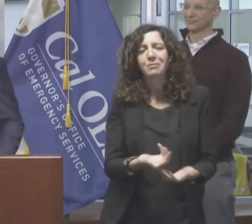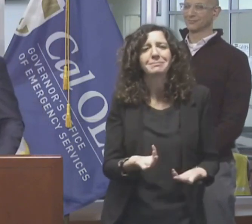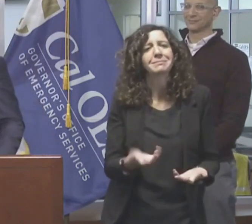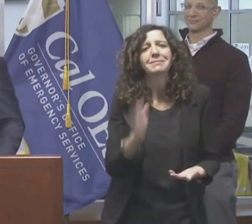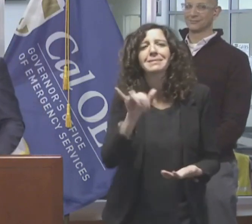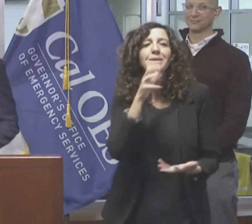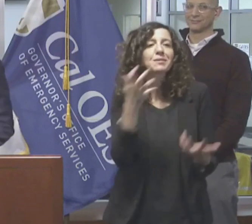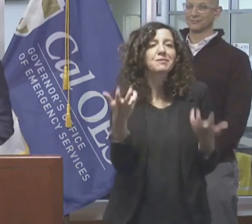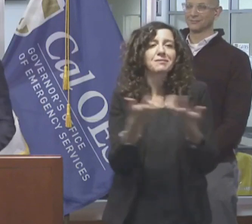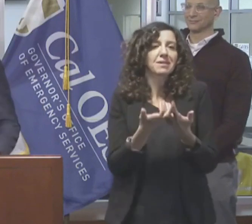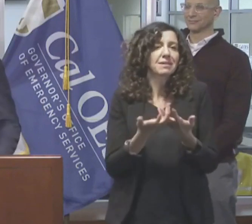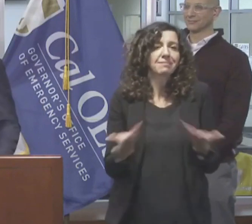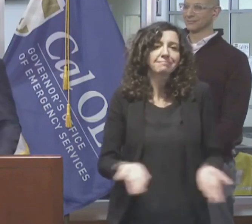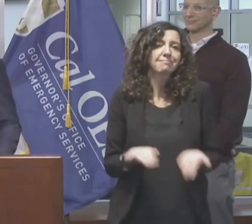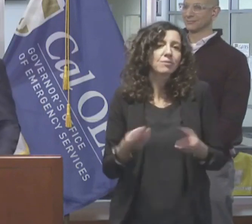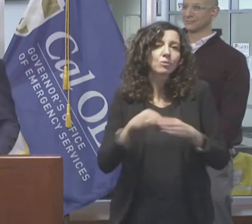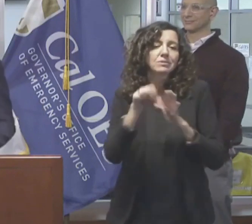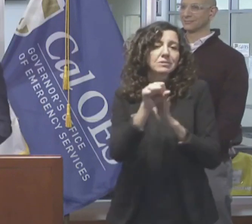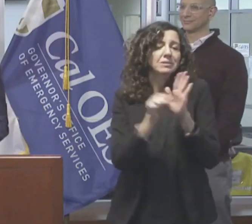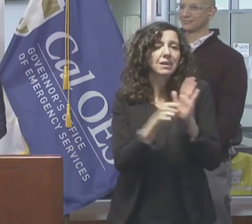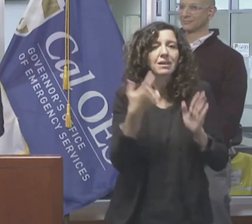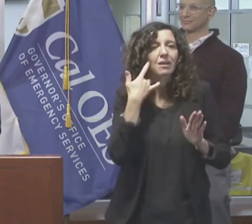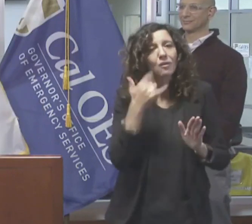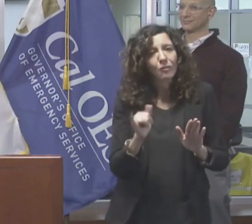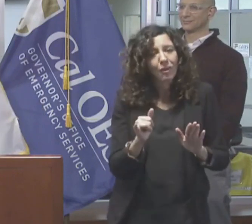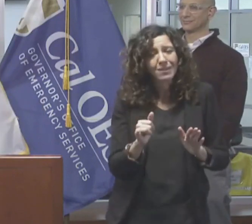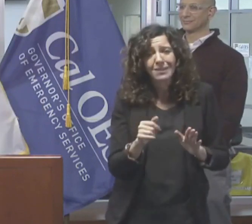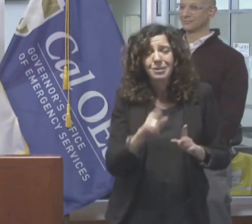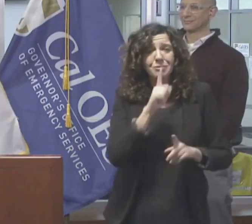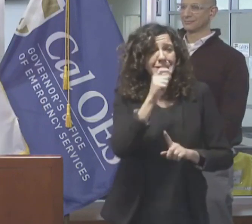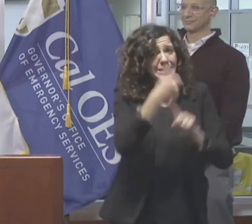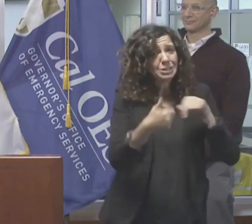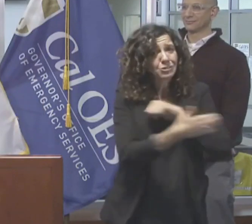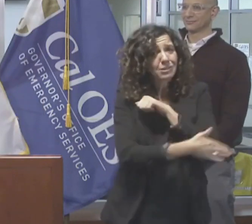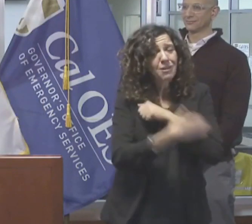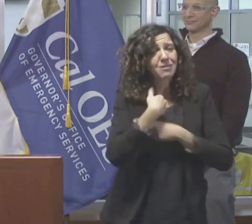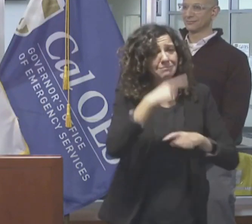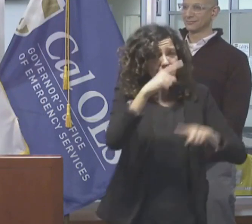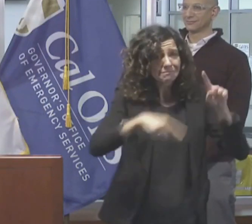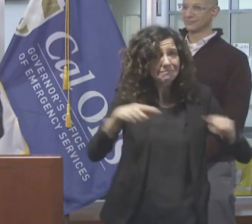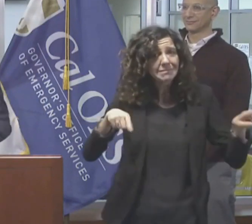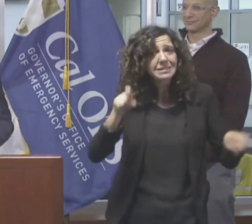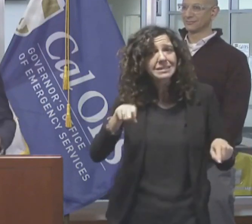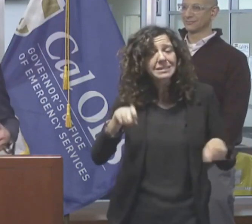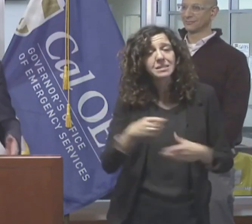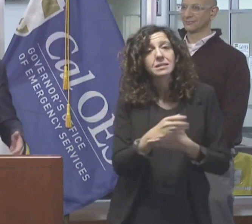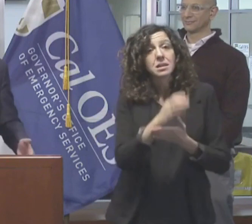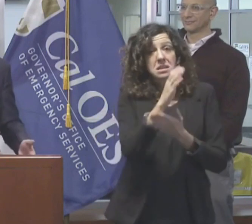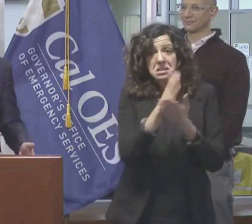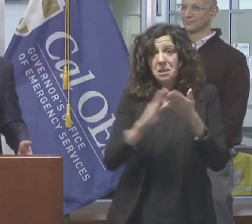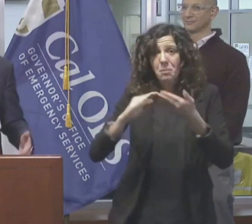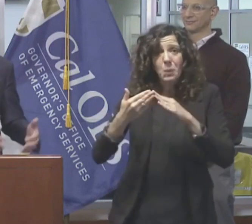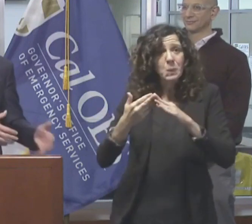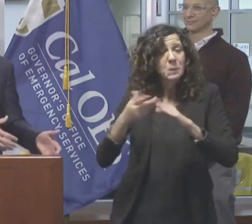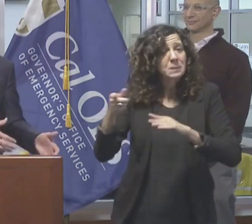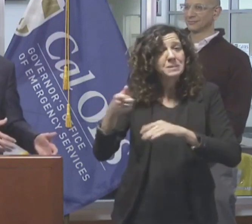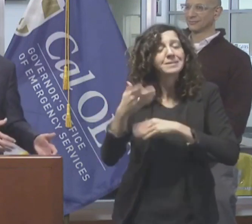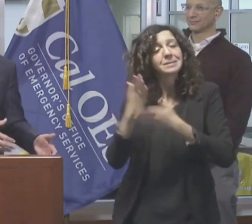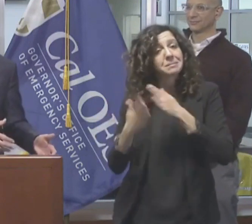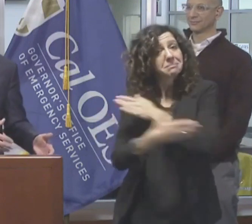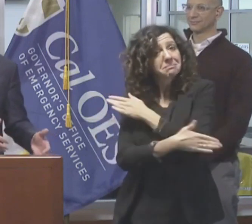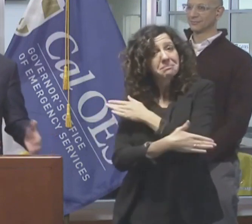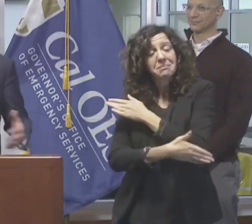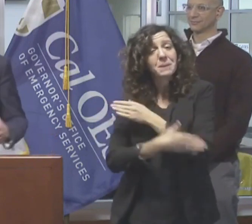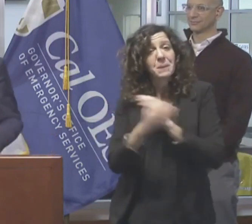view the reality on the ground. And so there's no community spread in some communities. There's significant community spread in other